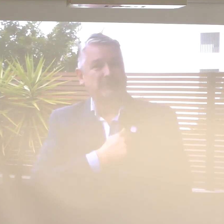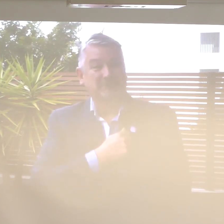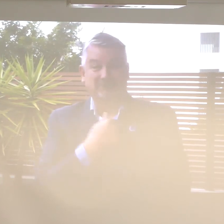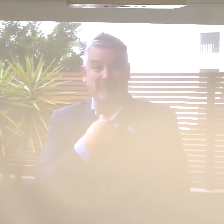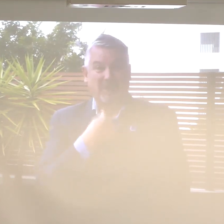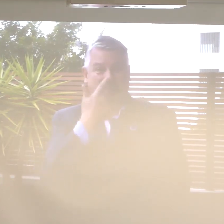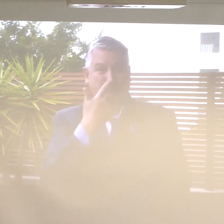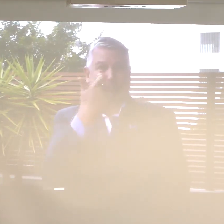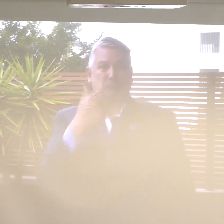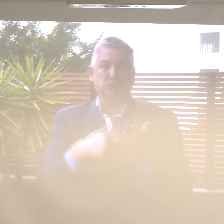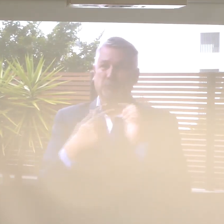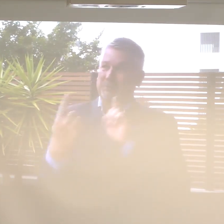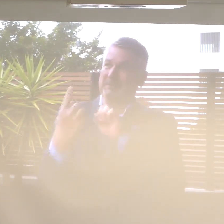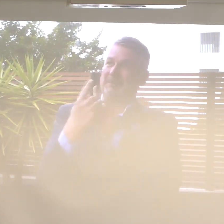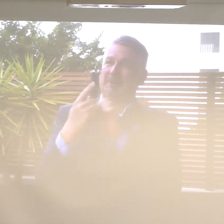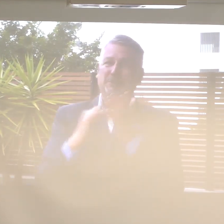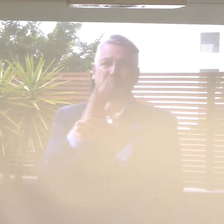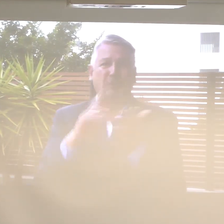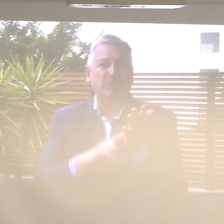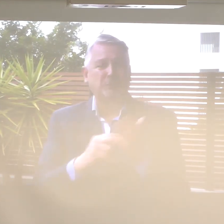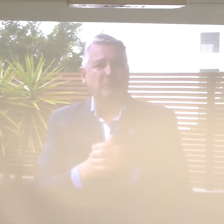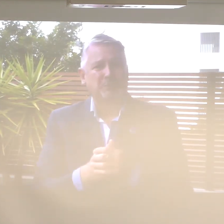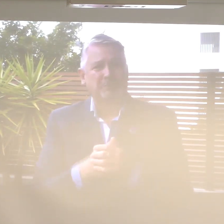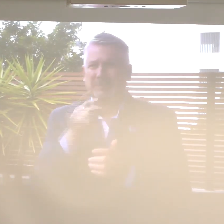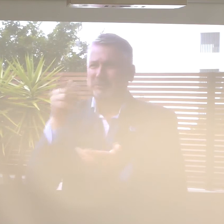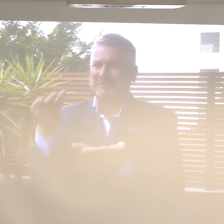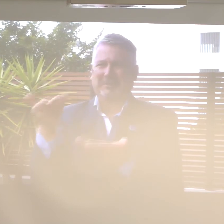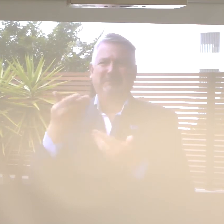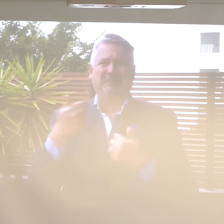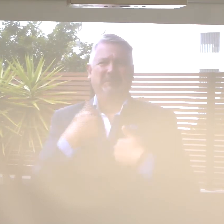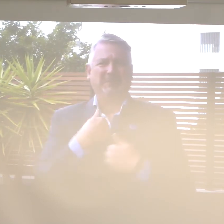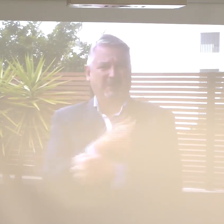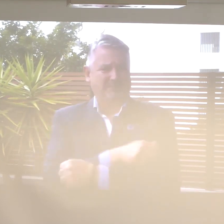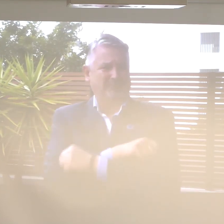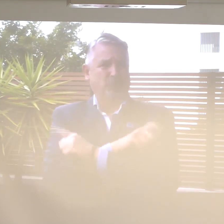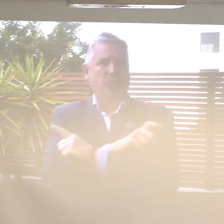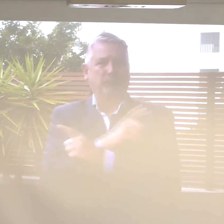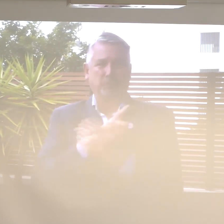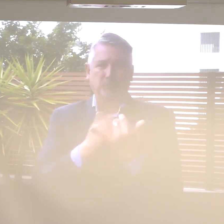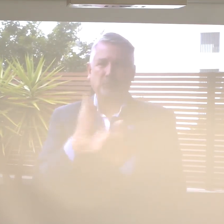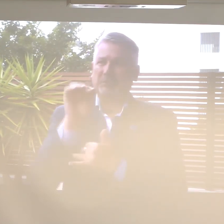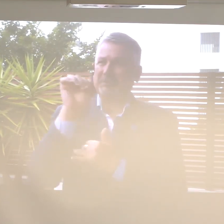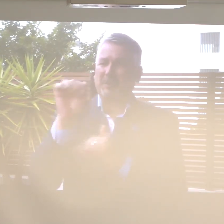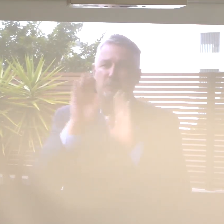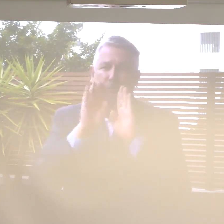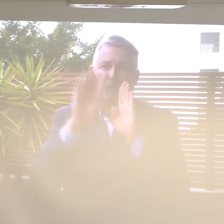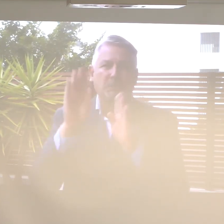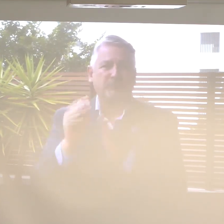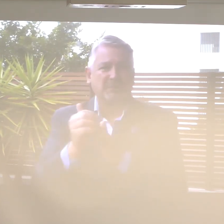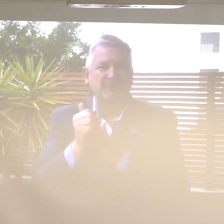Deaf. I'm fortunate enough to have met John, and he gave me a great amount